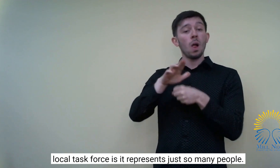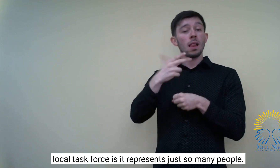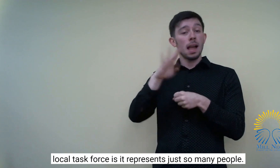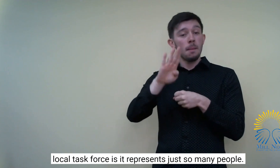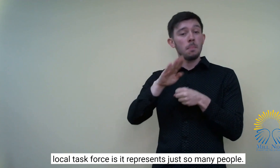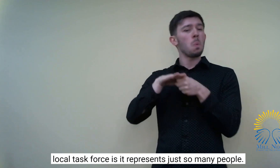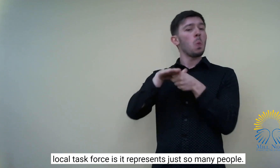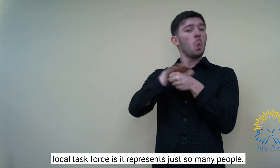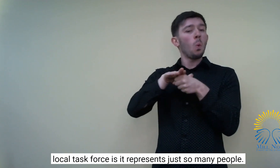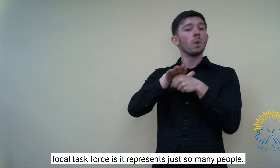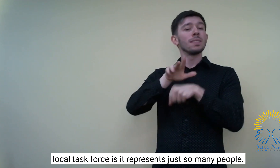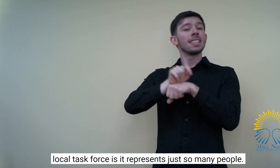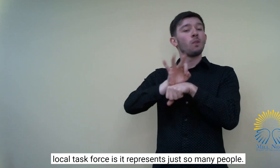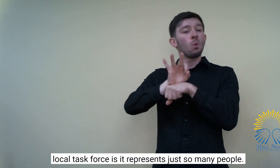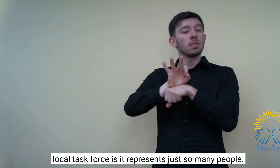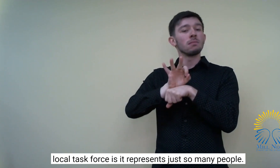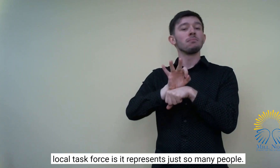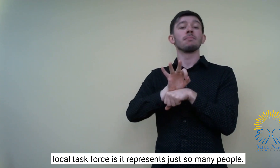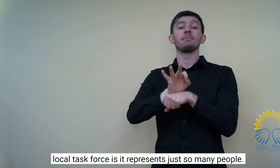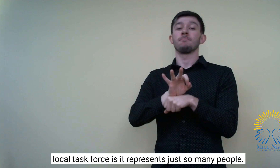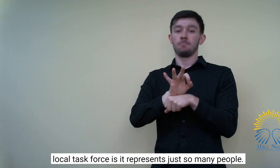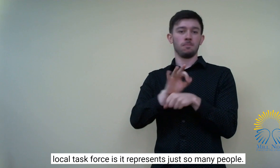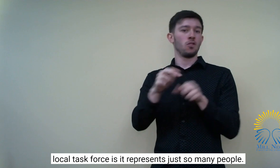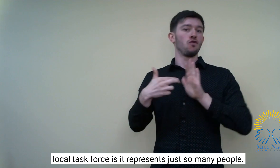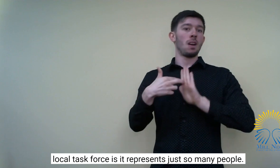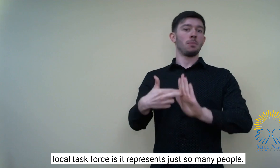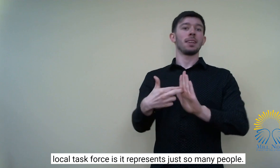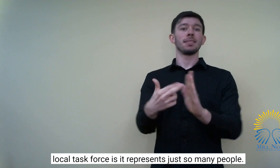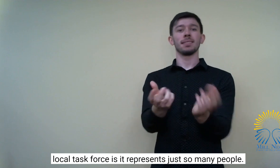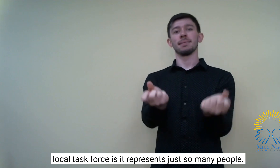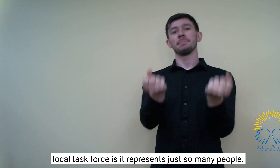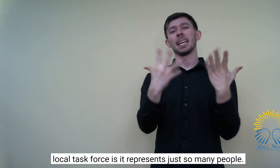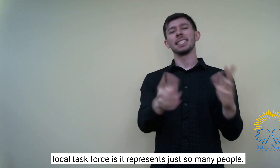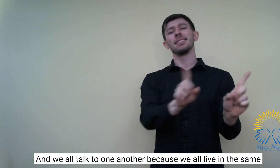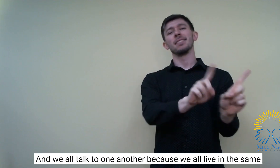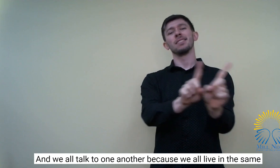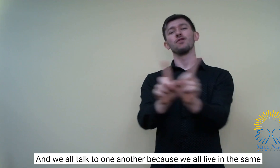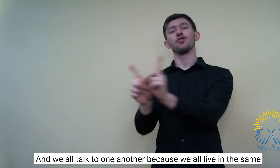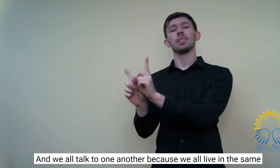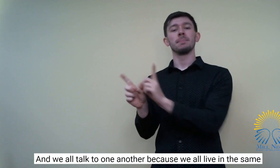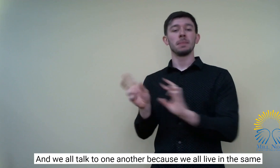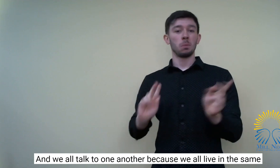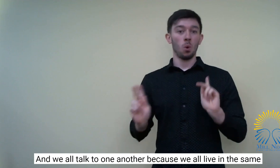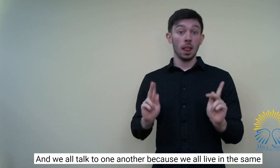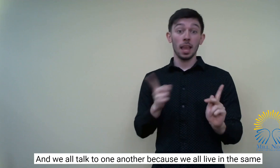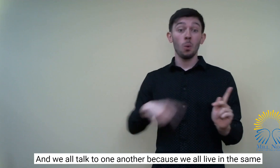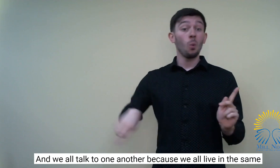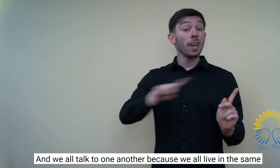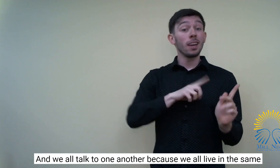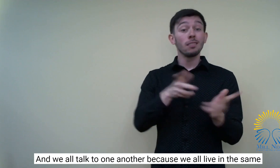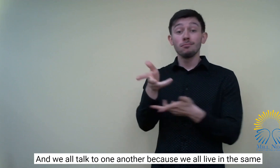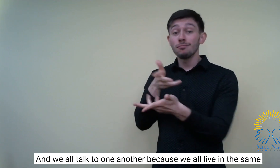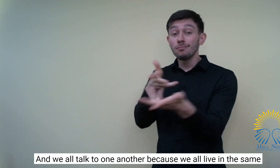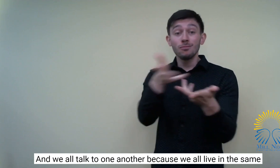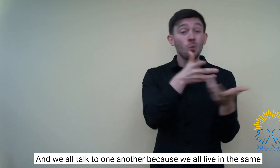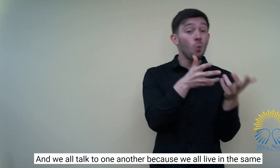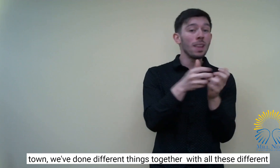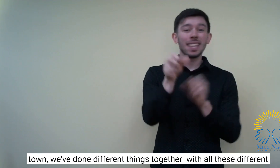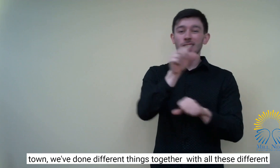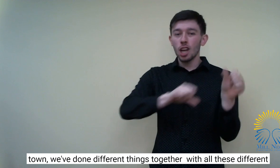it represents just so many people, and we all talk to one another because we all live in the same town. We've